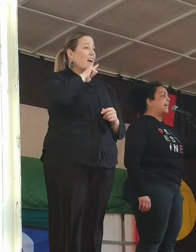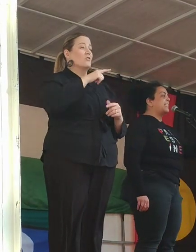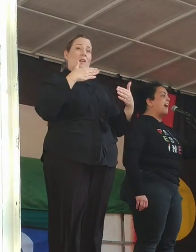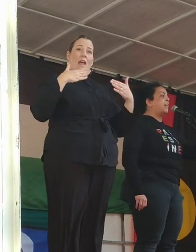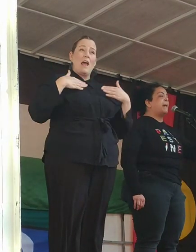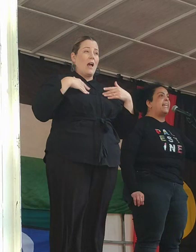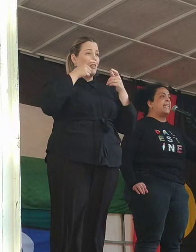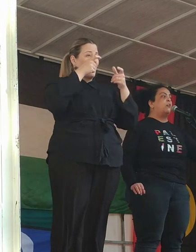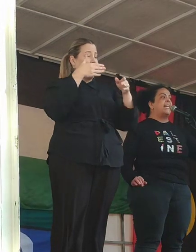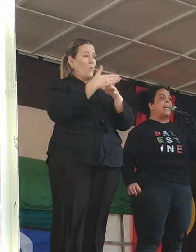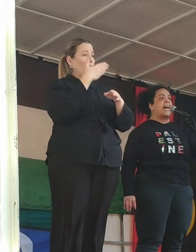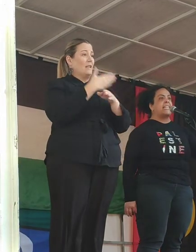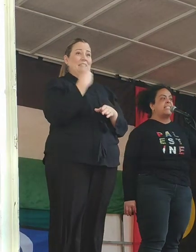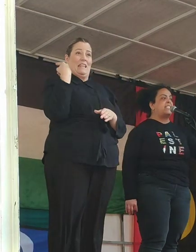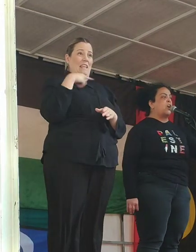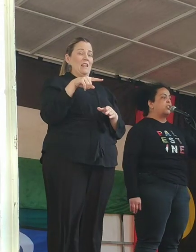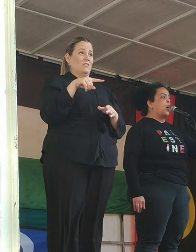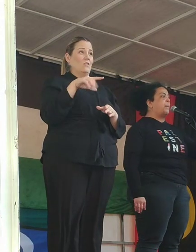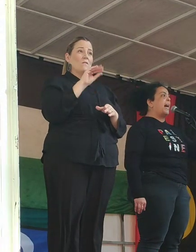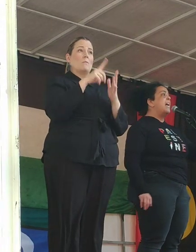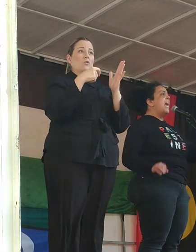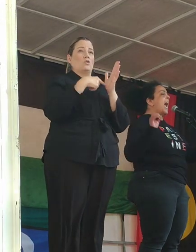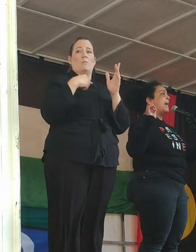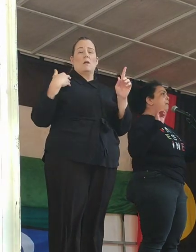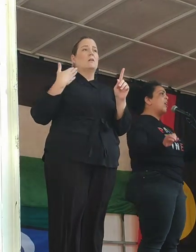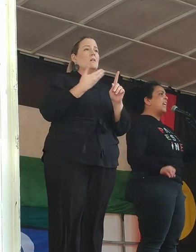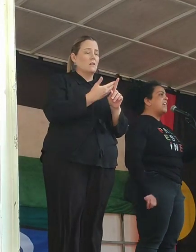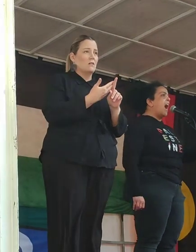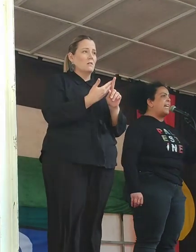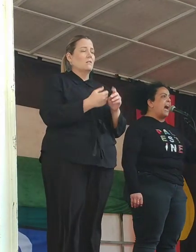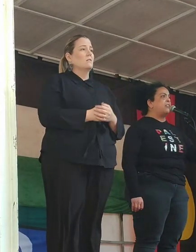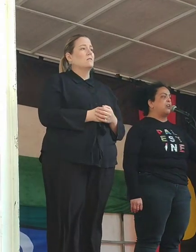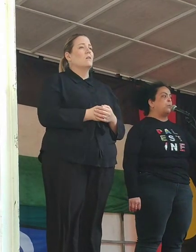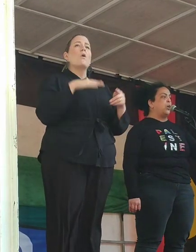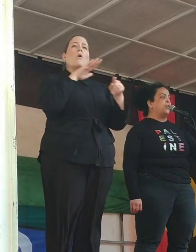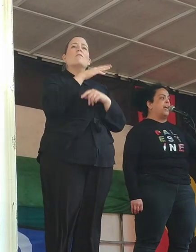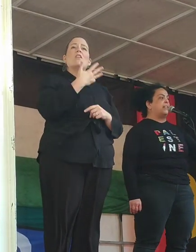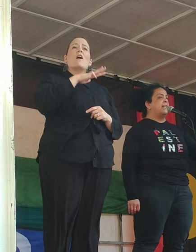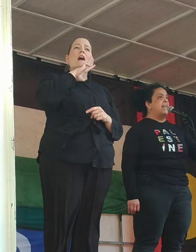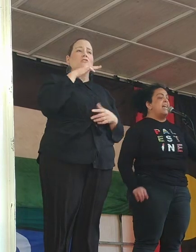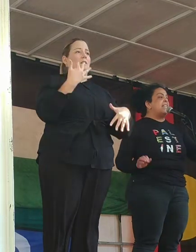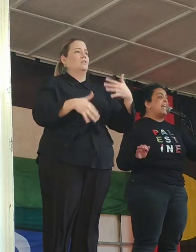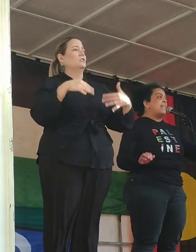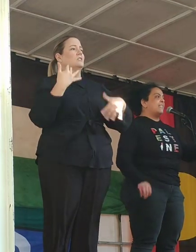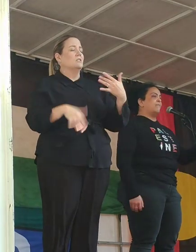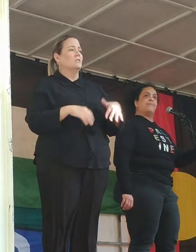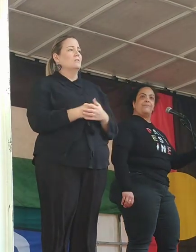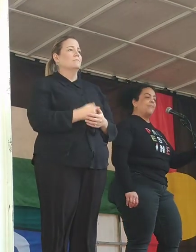700 health workers having been killed in Gaza since October, and more than 900 wounded.